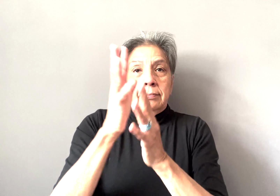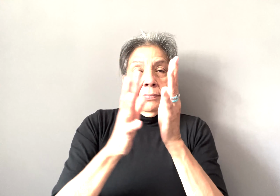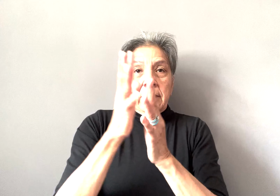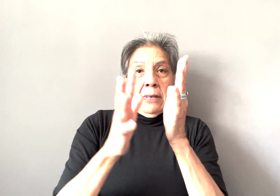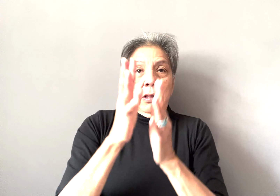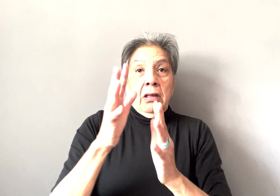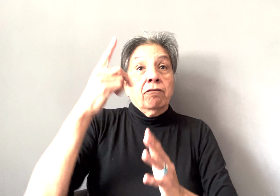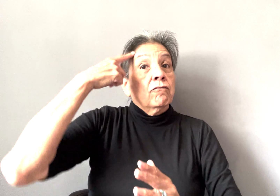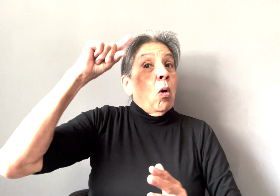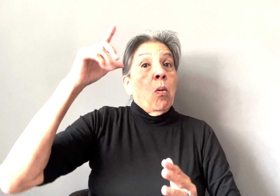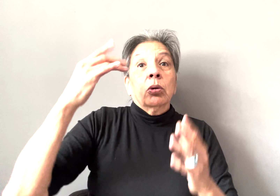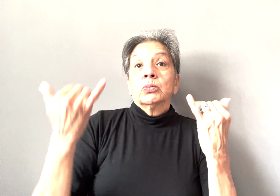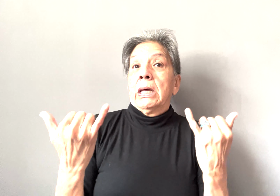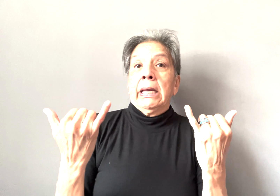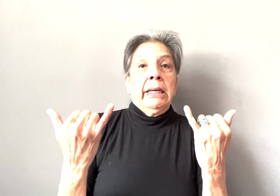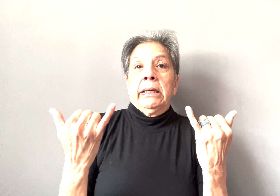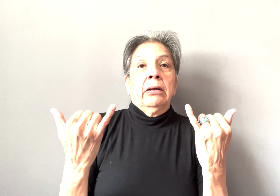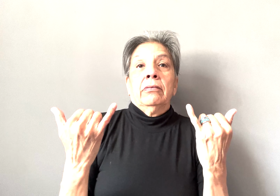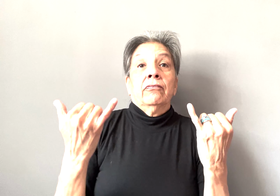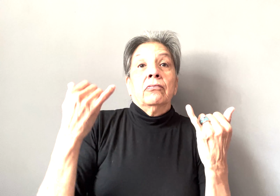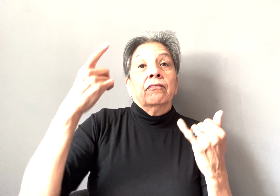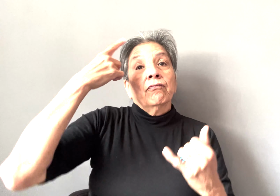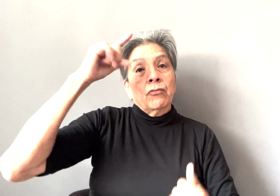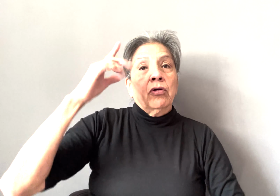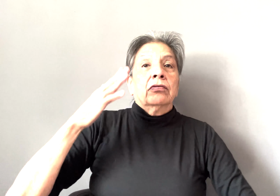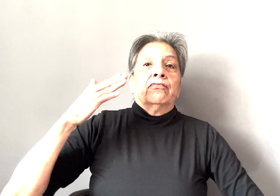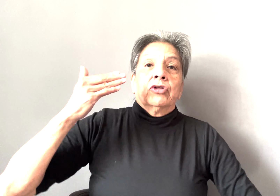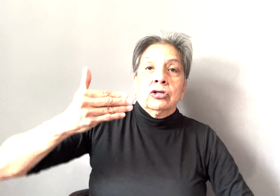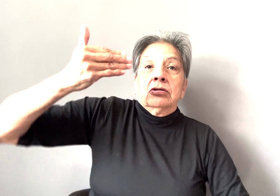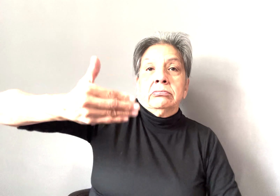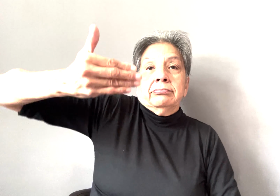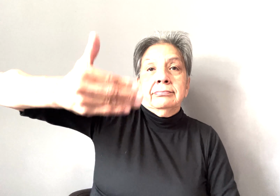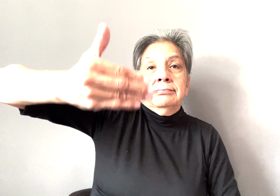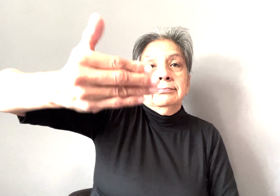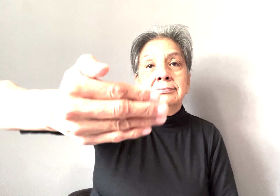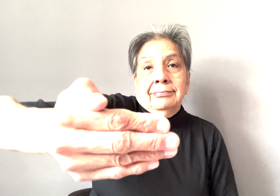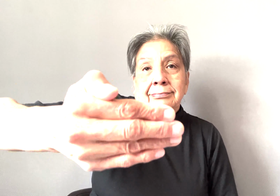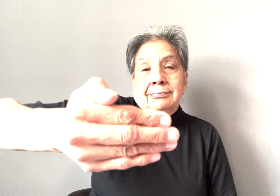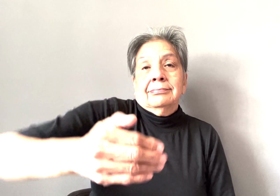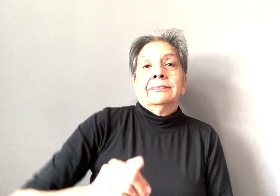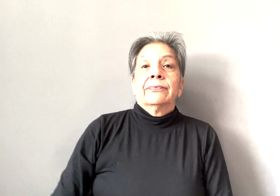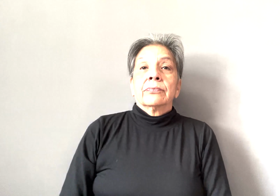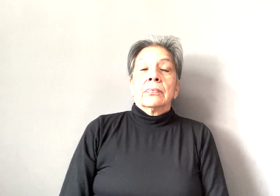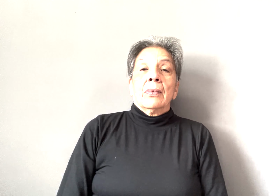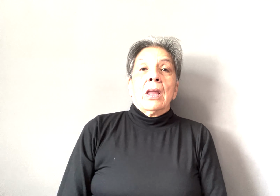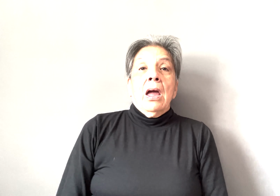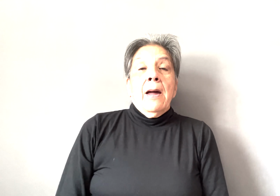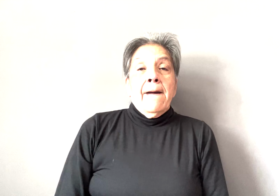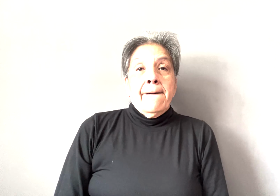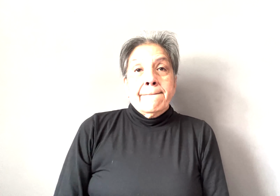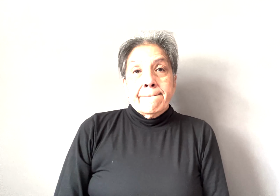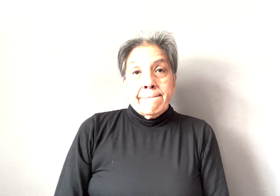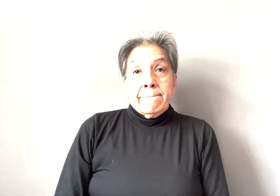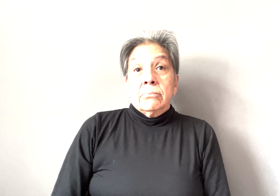Let's work together to invest in our heritage on this International